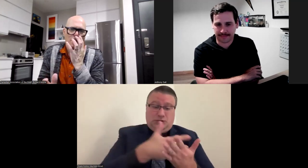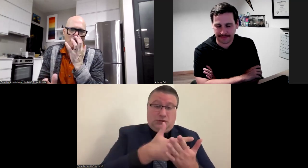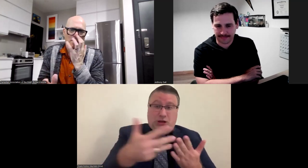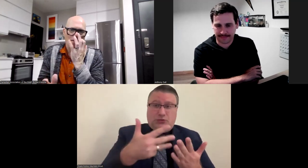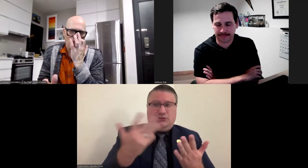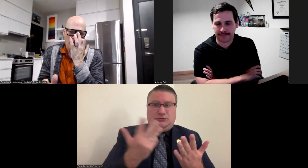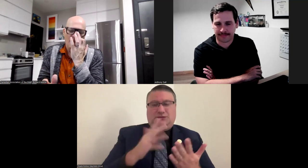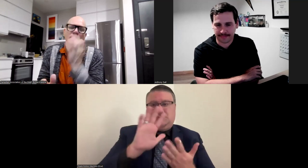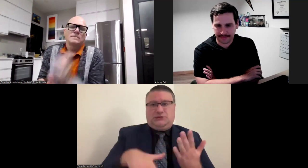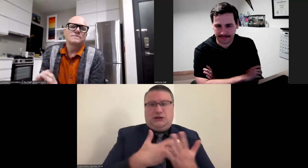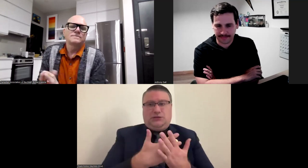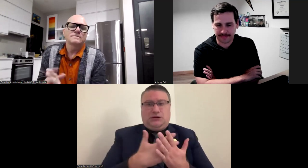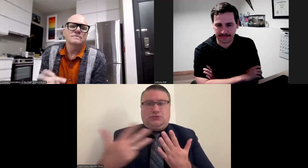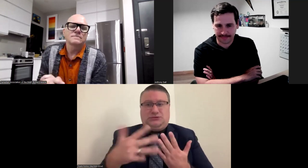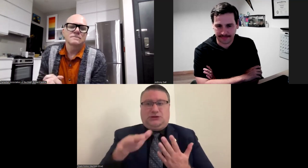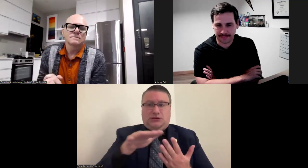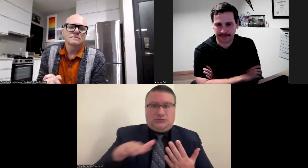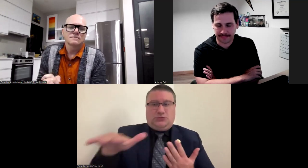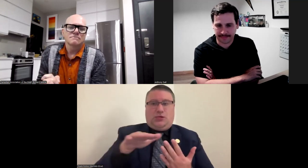children have a right to access sign language,